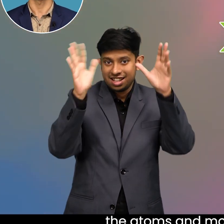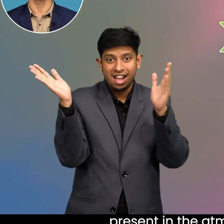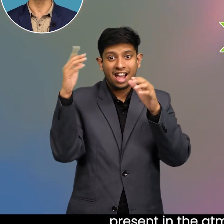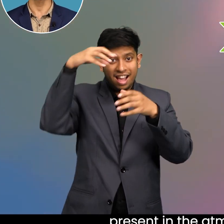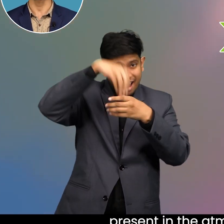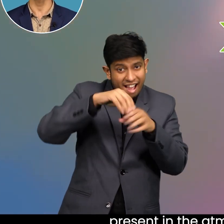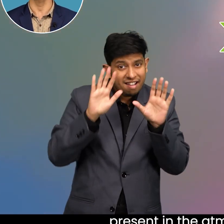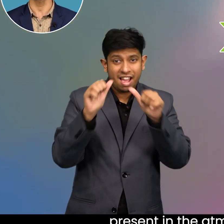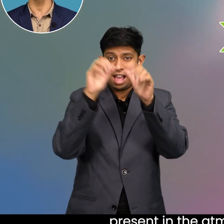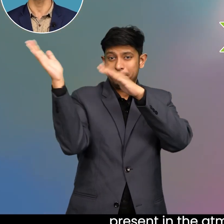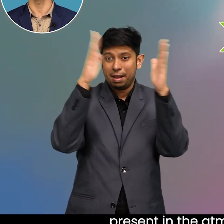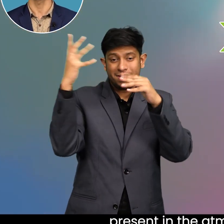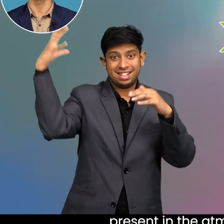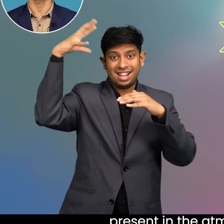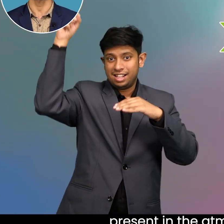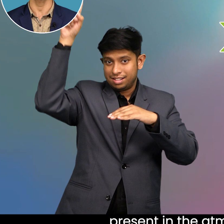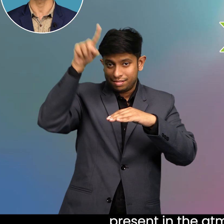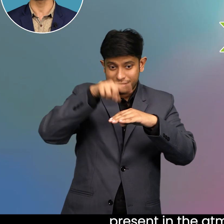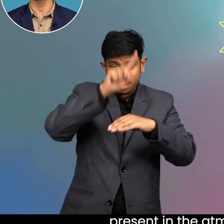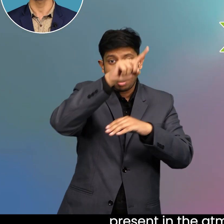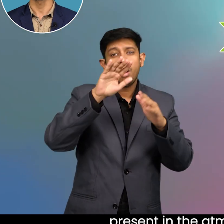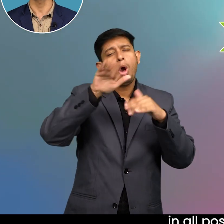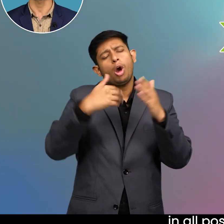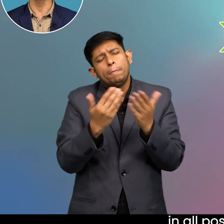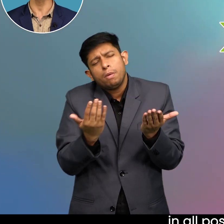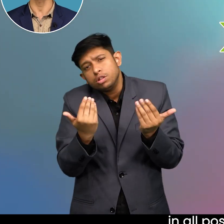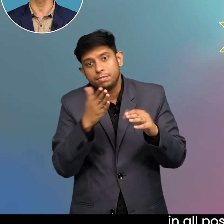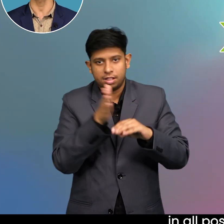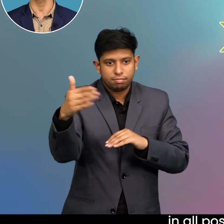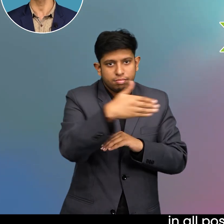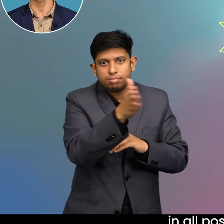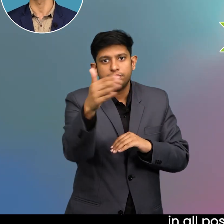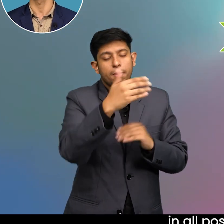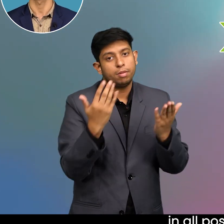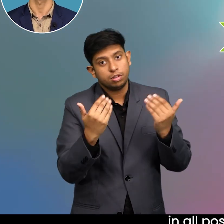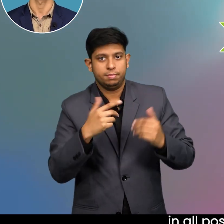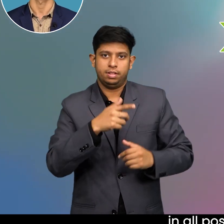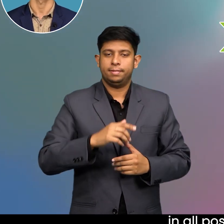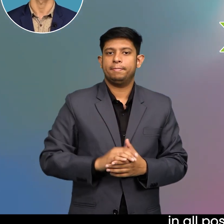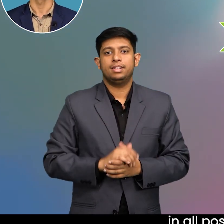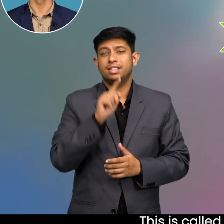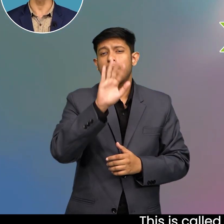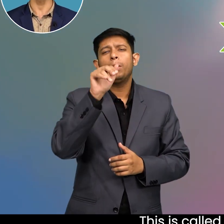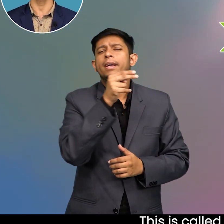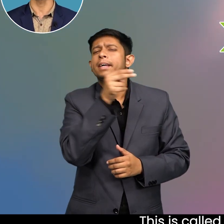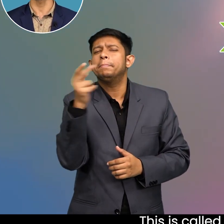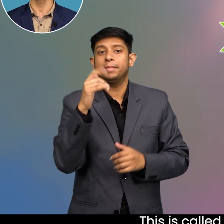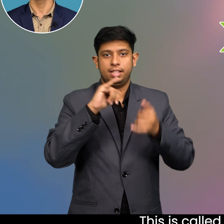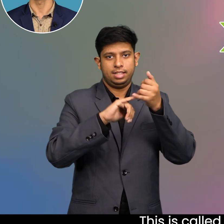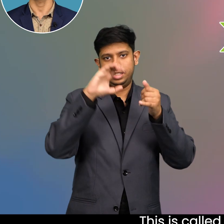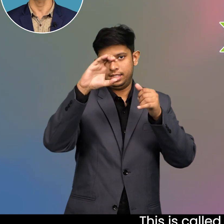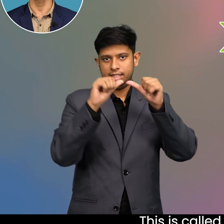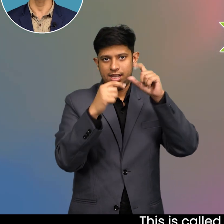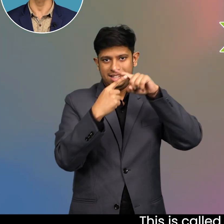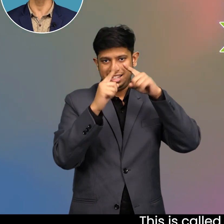present in the atmosphere refract the light in all possible directions. This is called